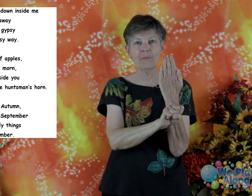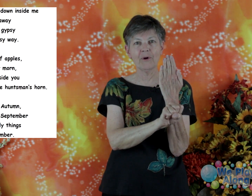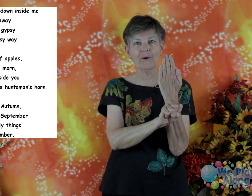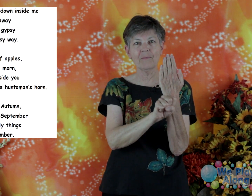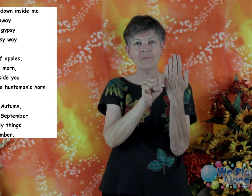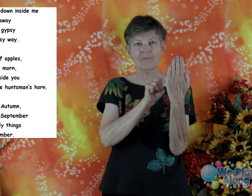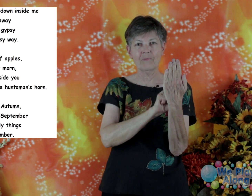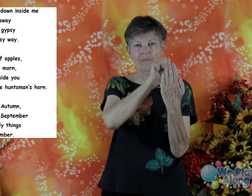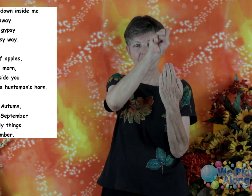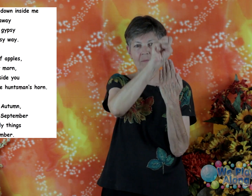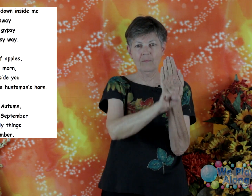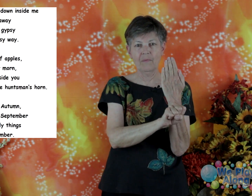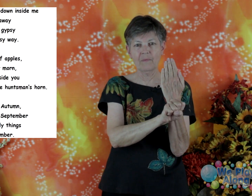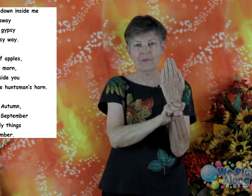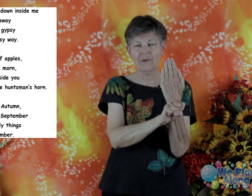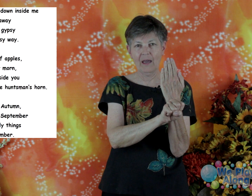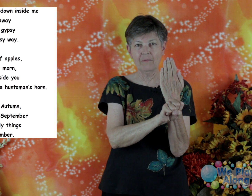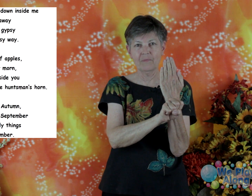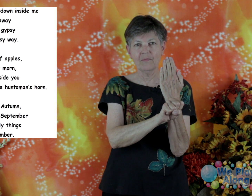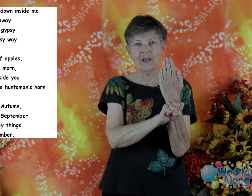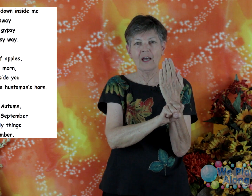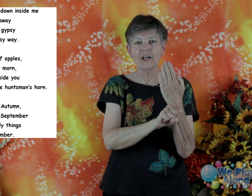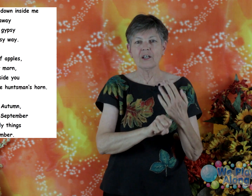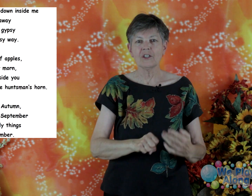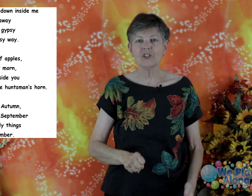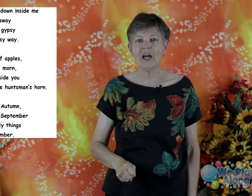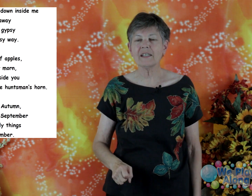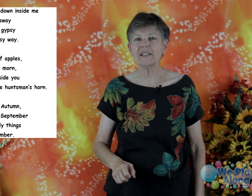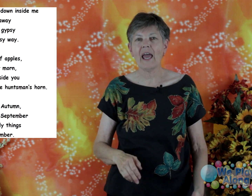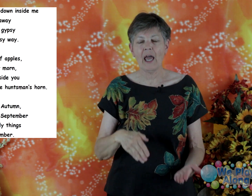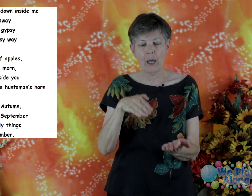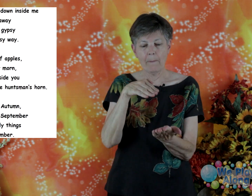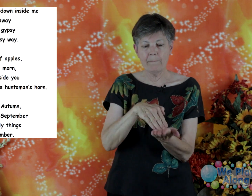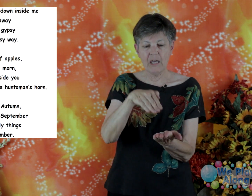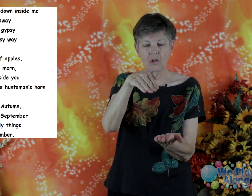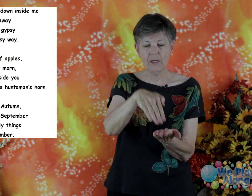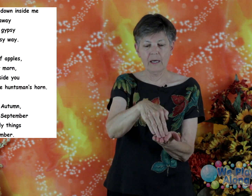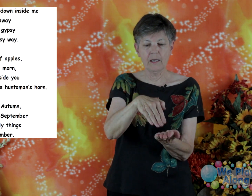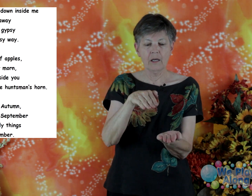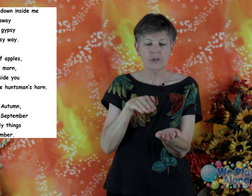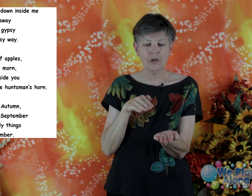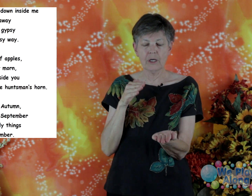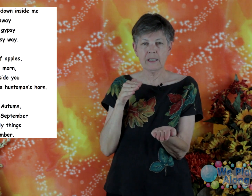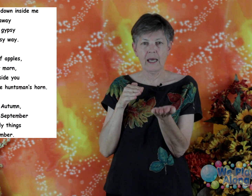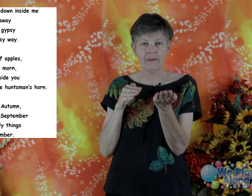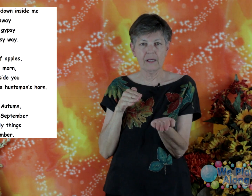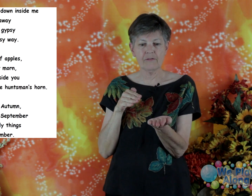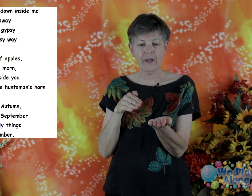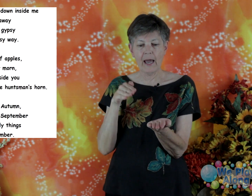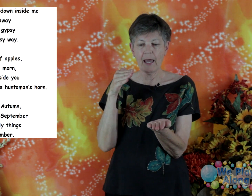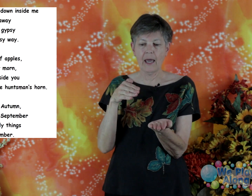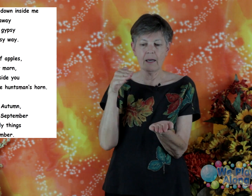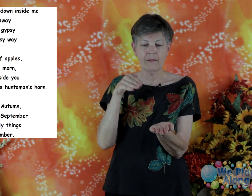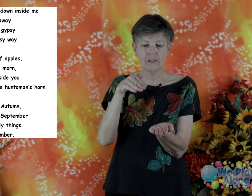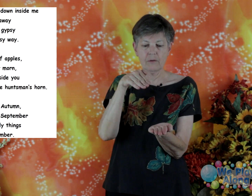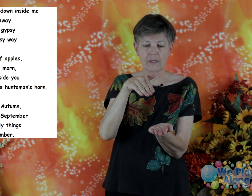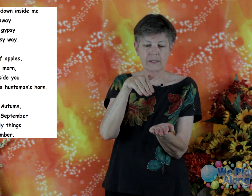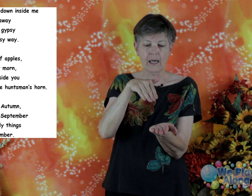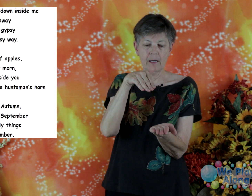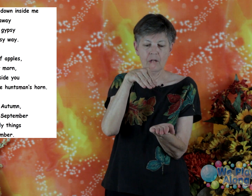September. Okay. Just a million. So you're going to take this flat hand and this hand, and you're